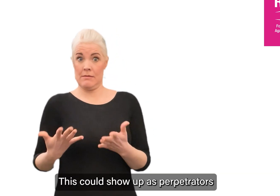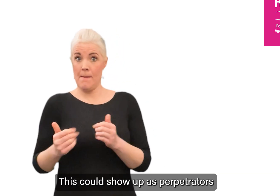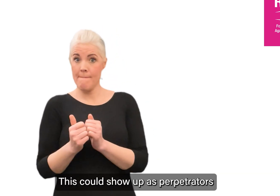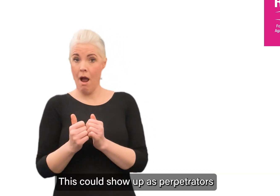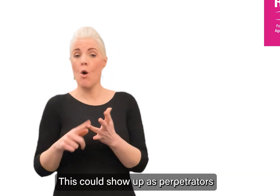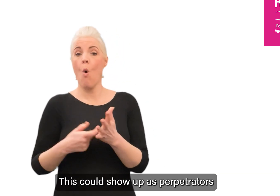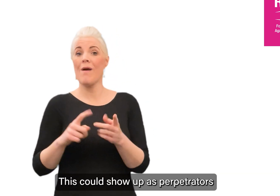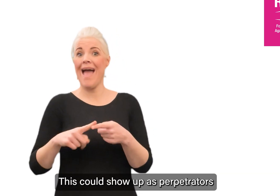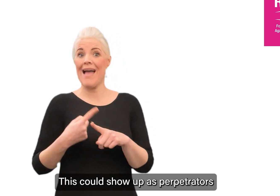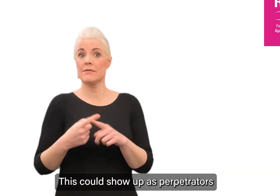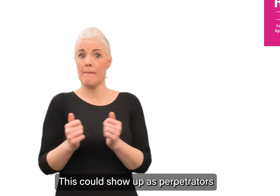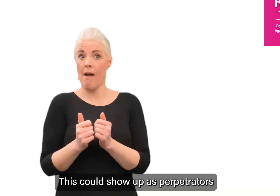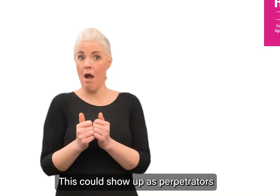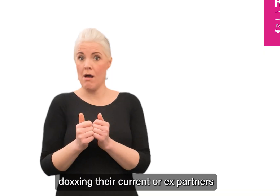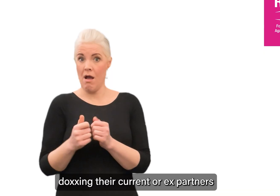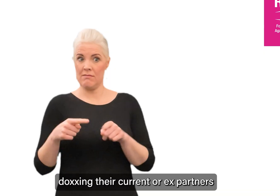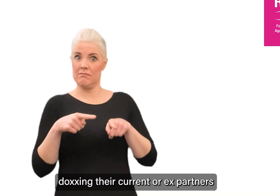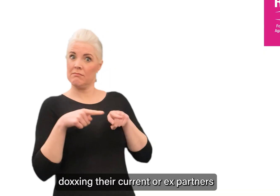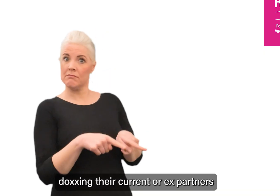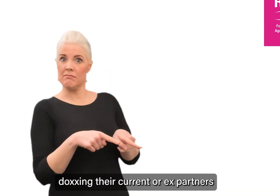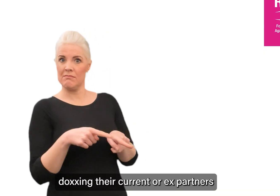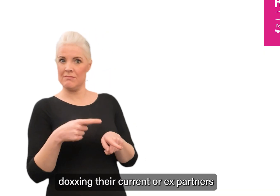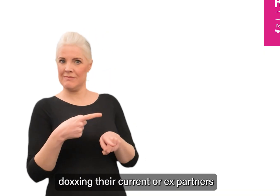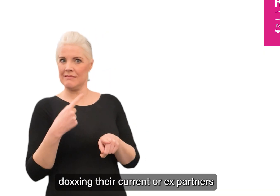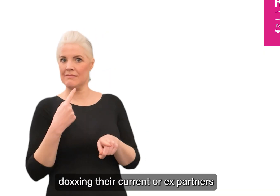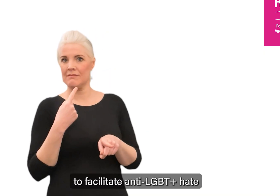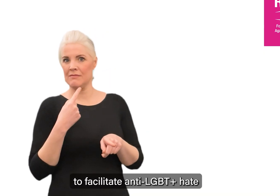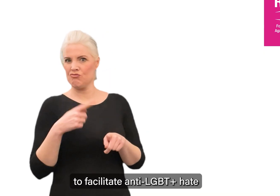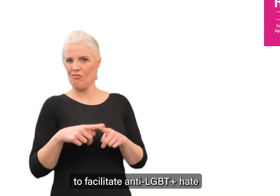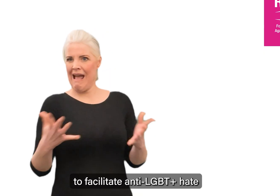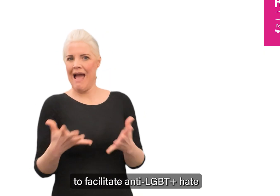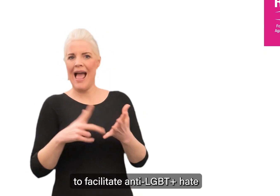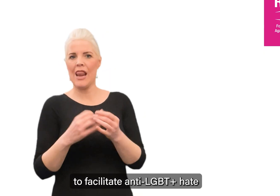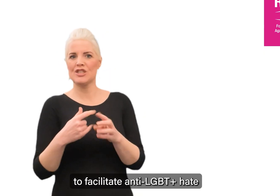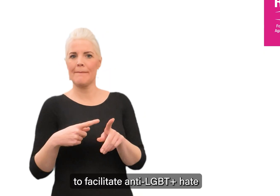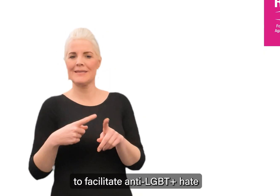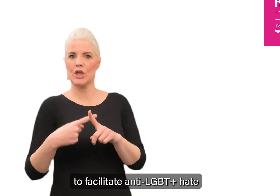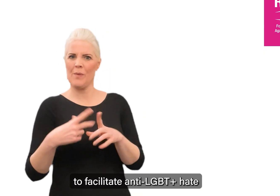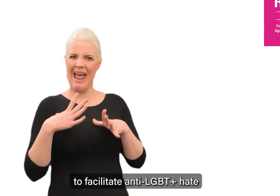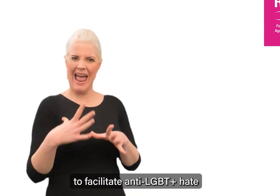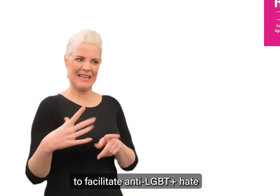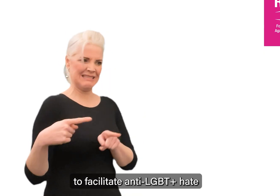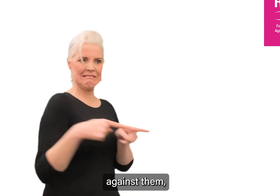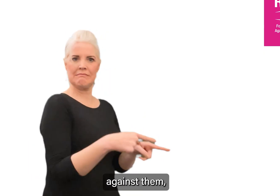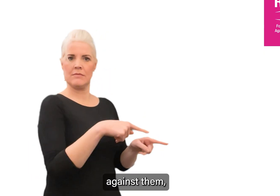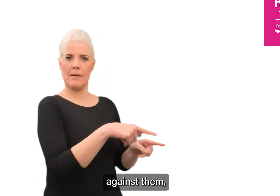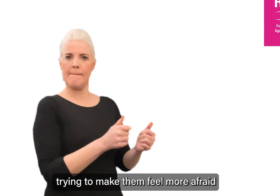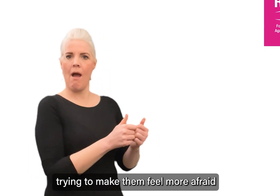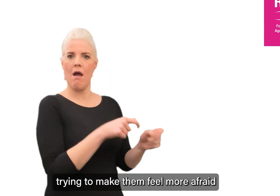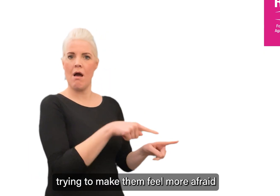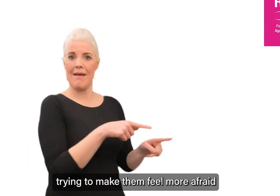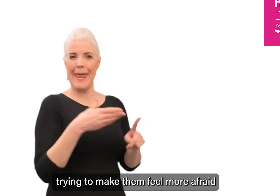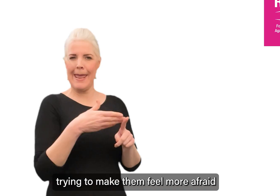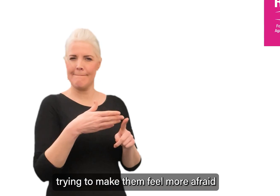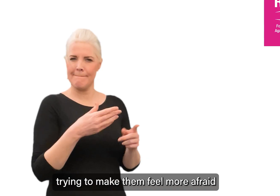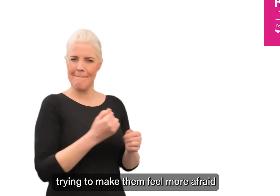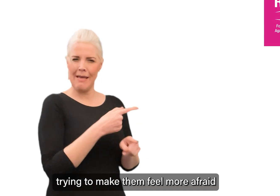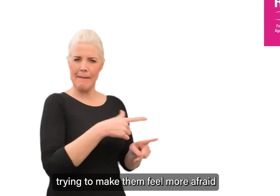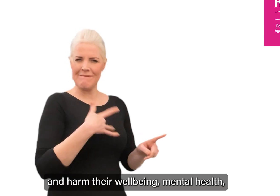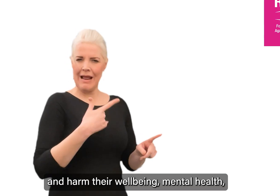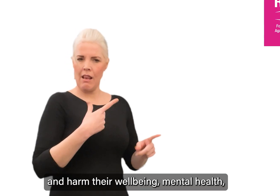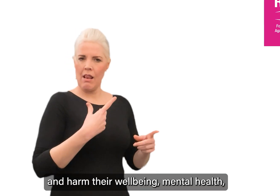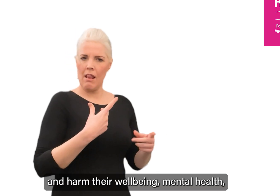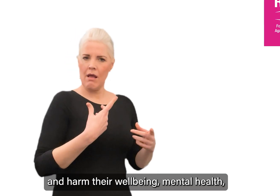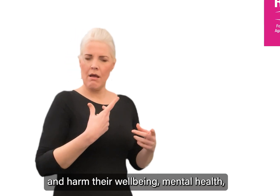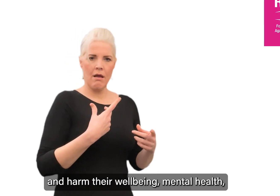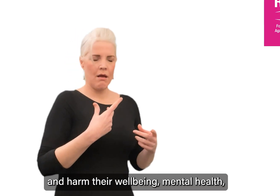This could show up as perpetrators doxing their current or ex-partners to facilitate anti-LGBT plus hate against them, trying to make them feel more